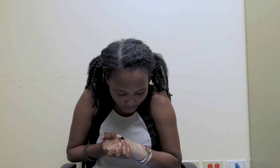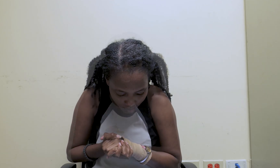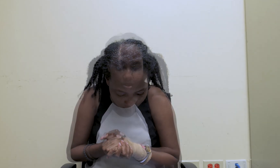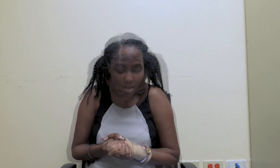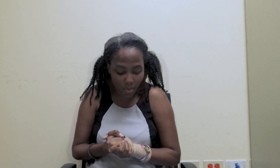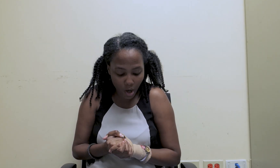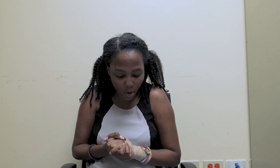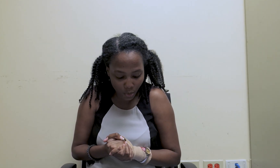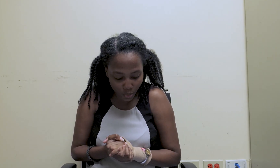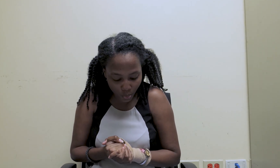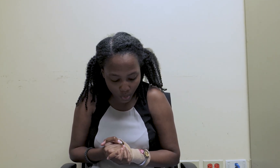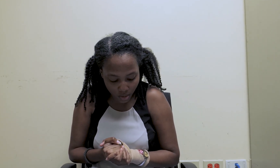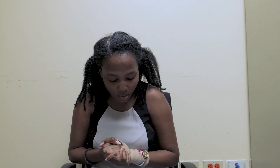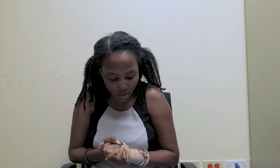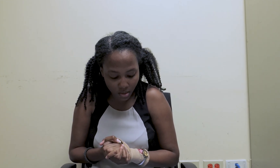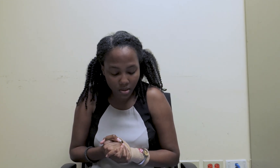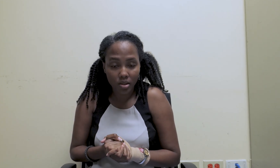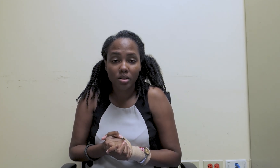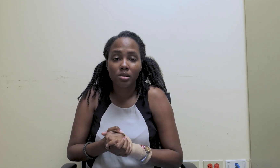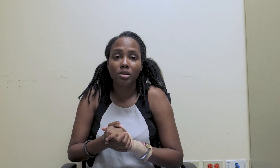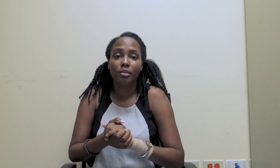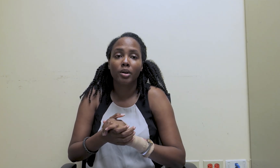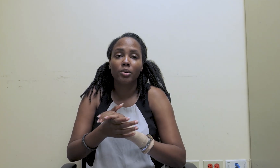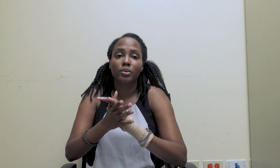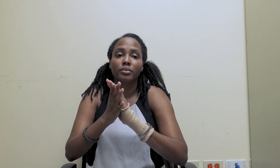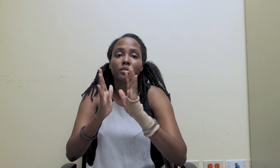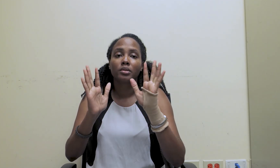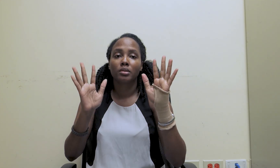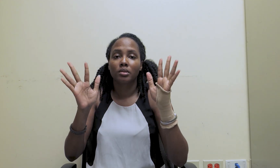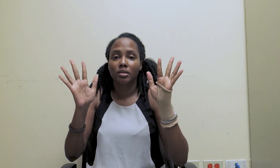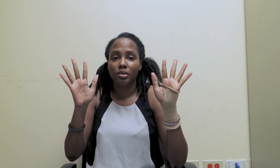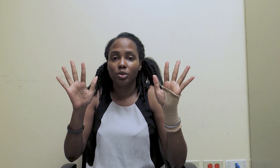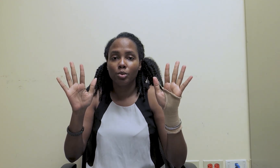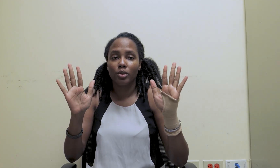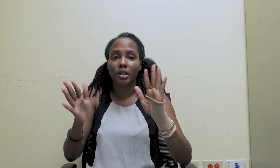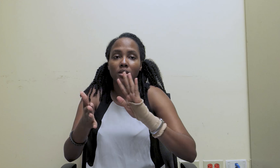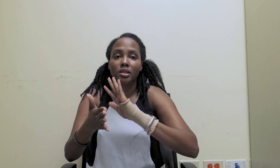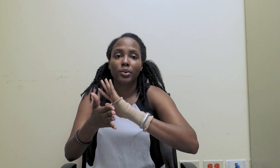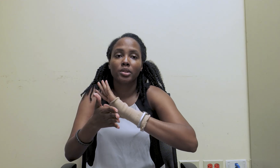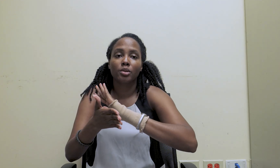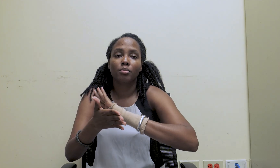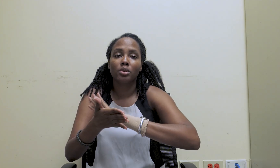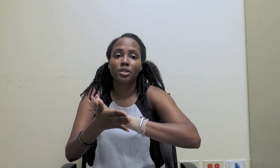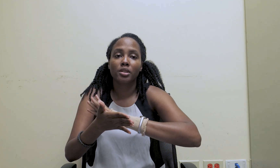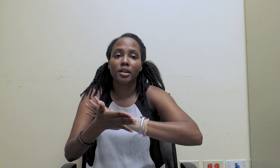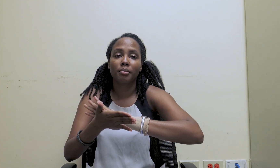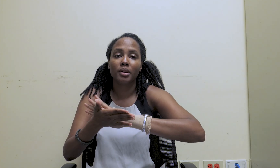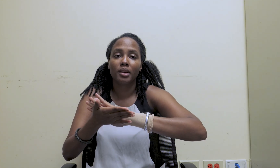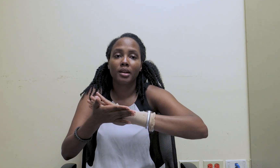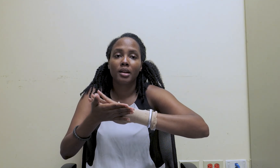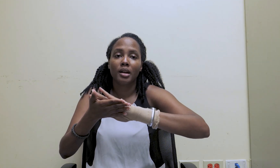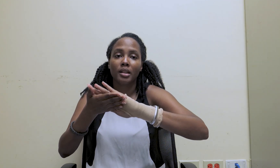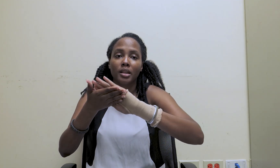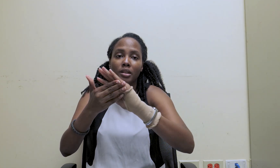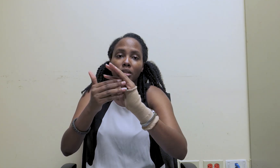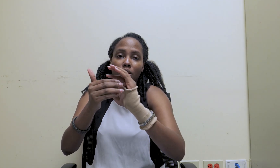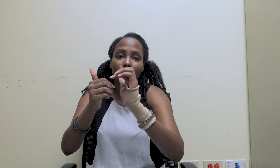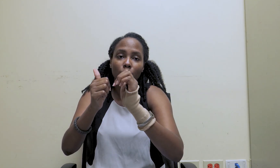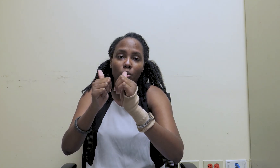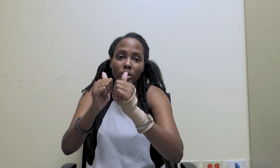Alright, somehow you will. Somehow, use both hands. You're going to brush them and then